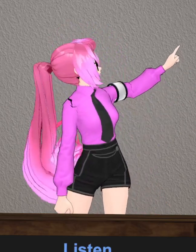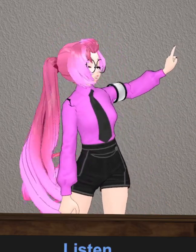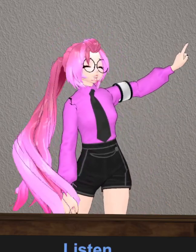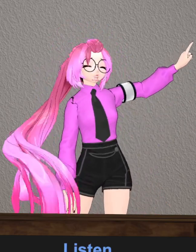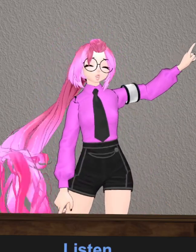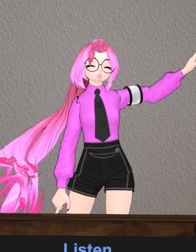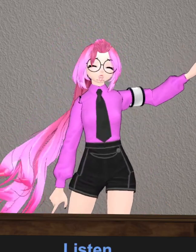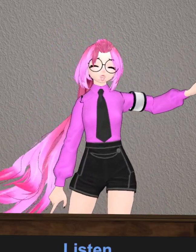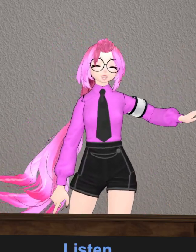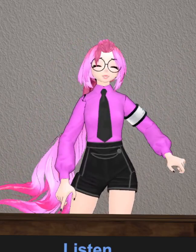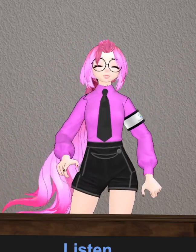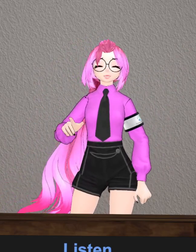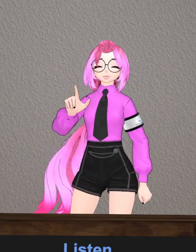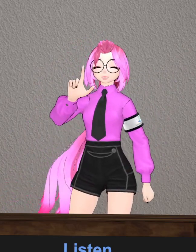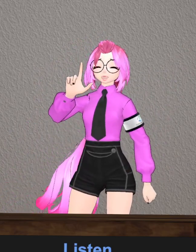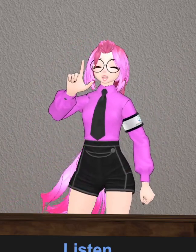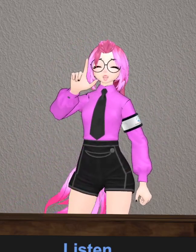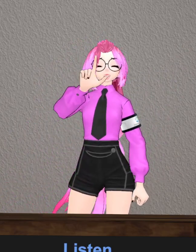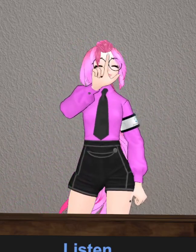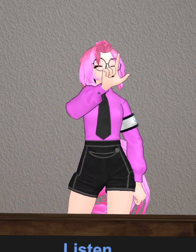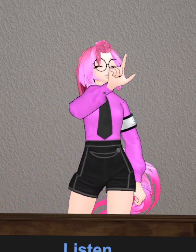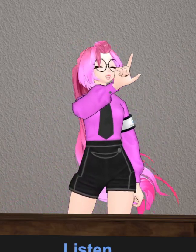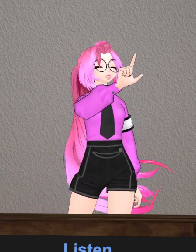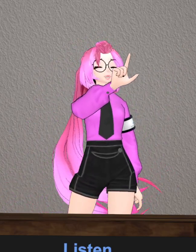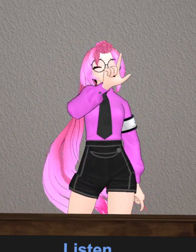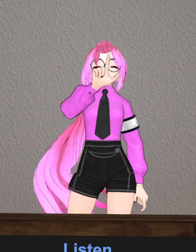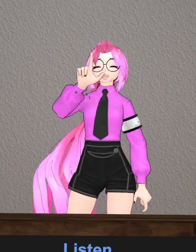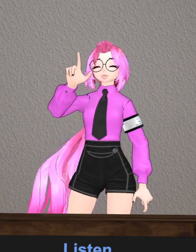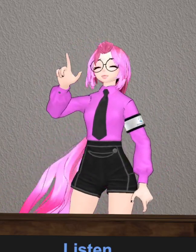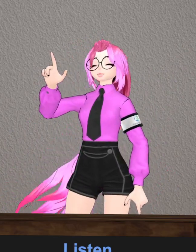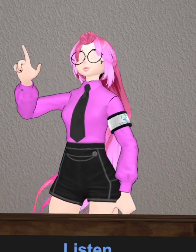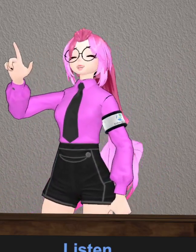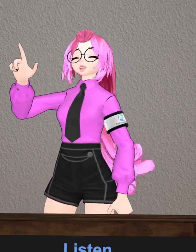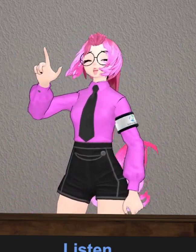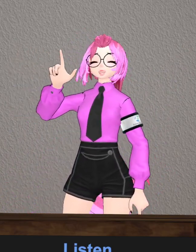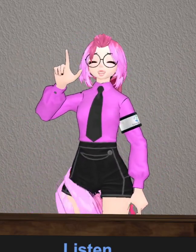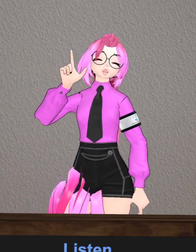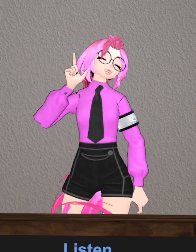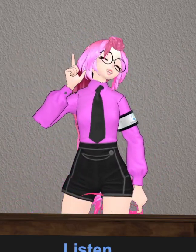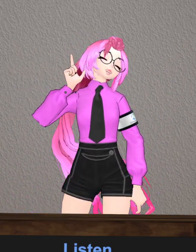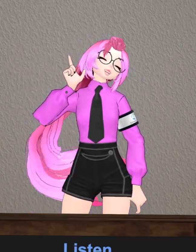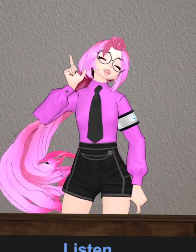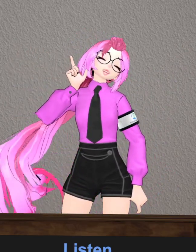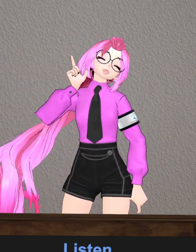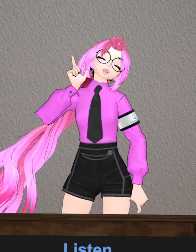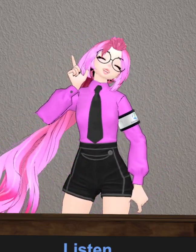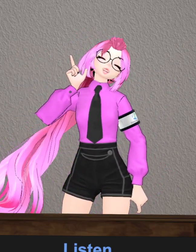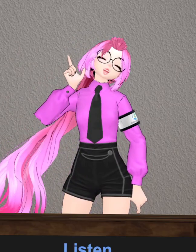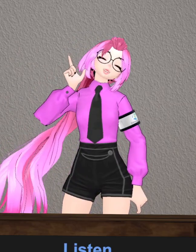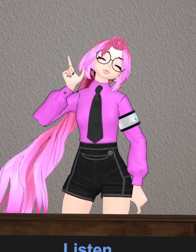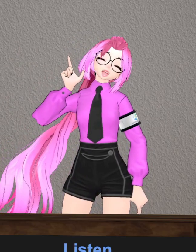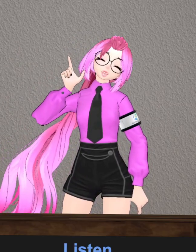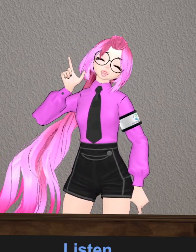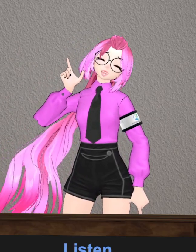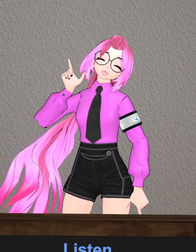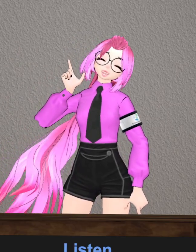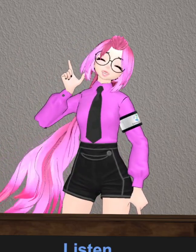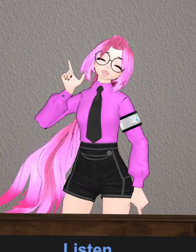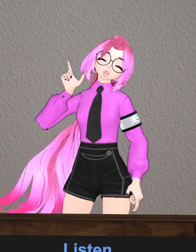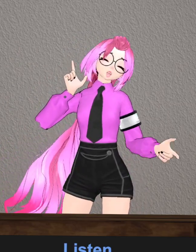Listen. L for the word listen, and you have the L by your ear because